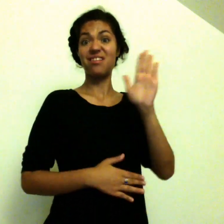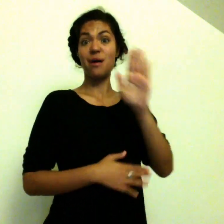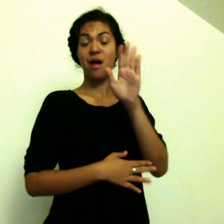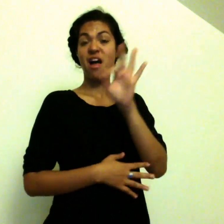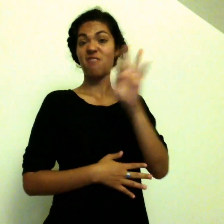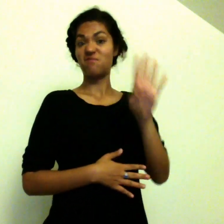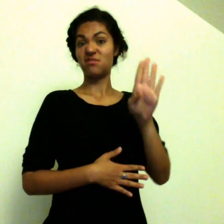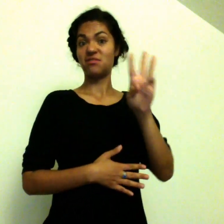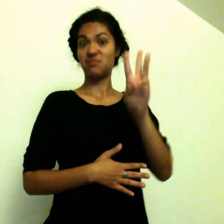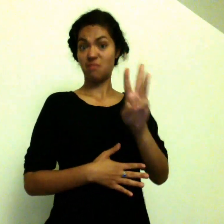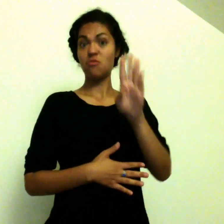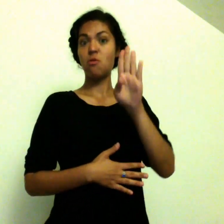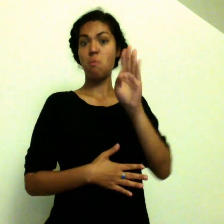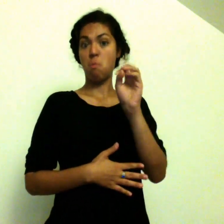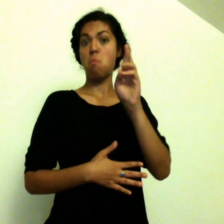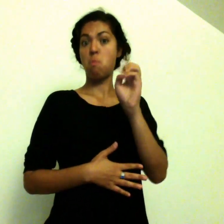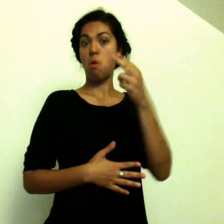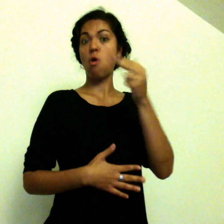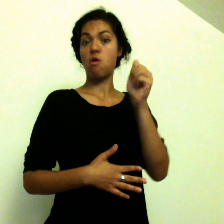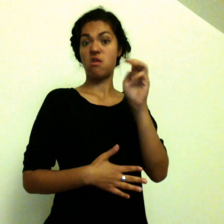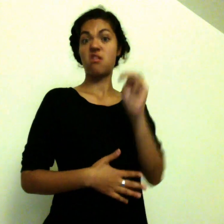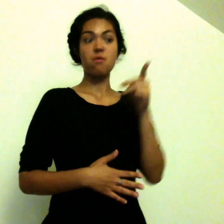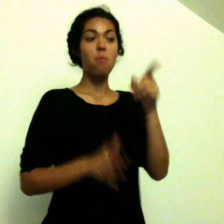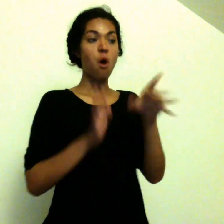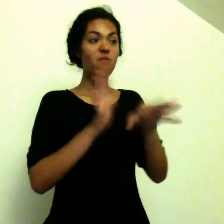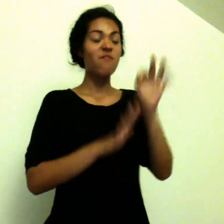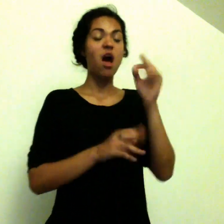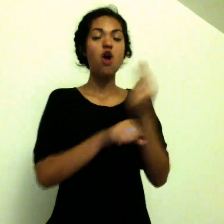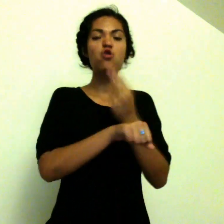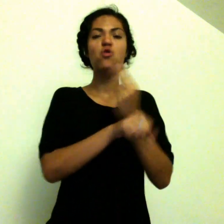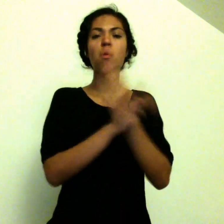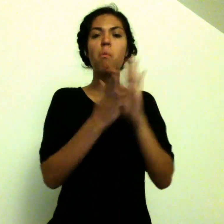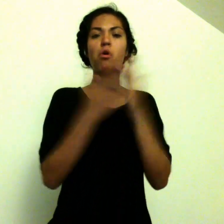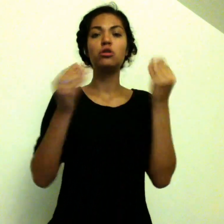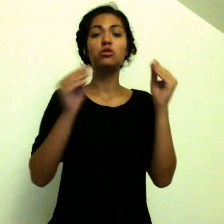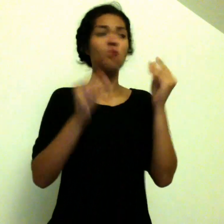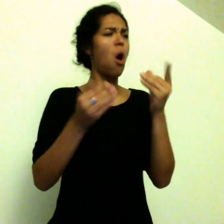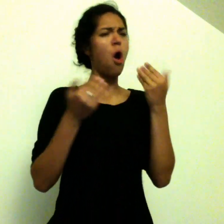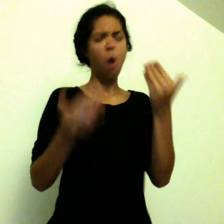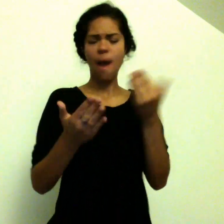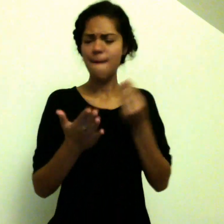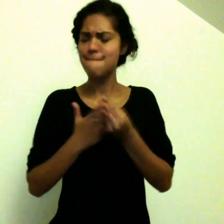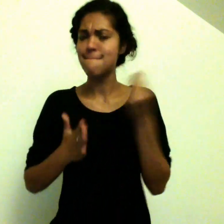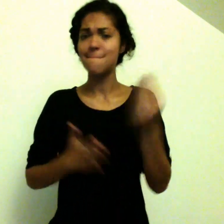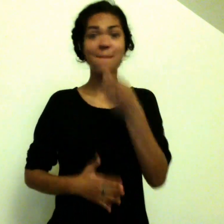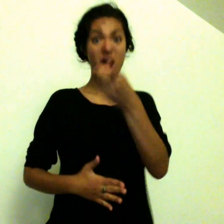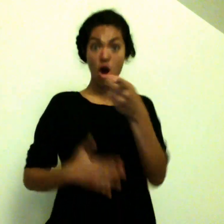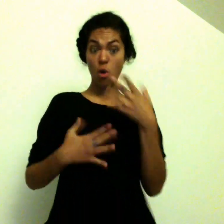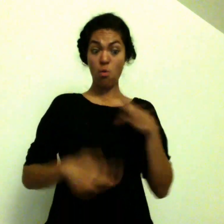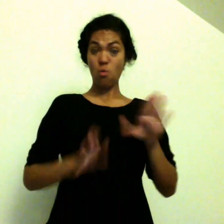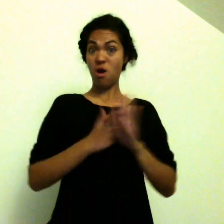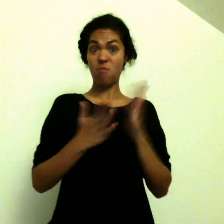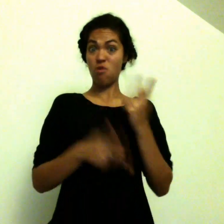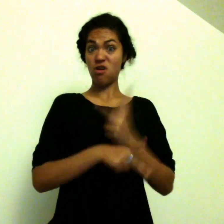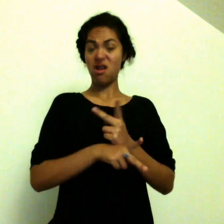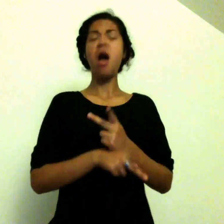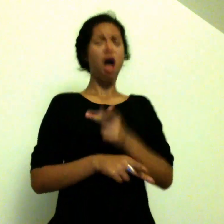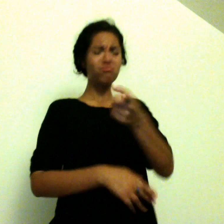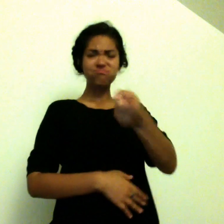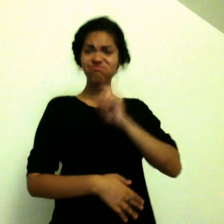reasonable price for what you bought it for." Brilliant writer. He has an essay called The Sword of Solomon. Listen to what